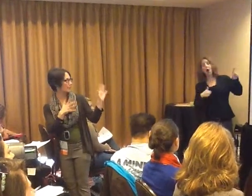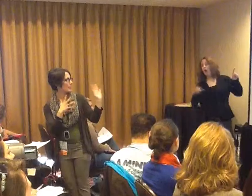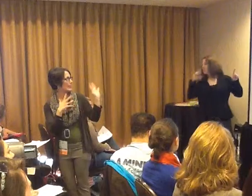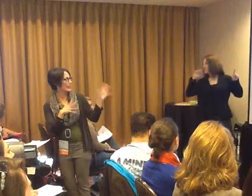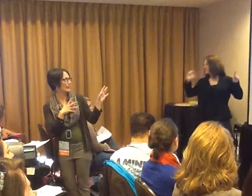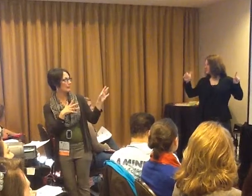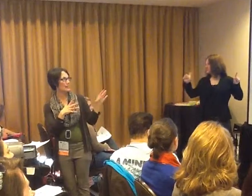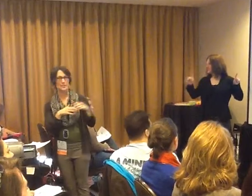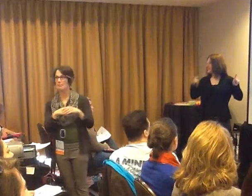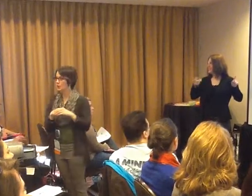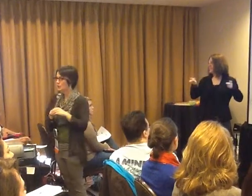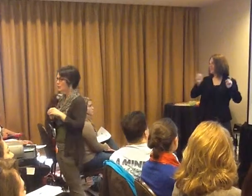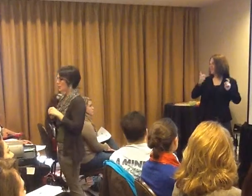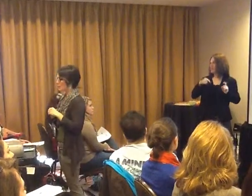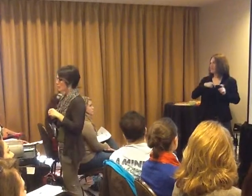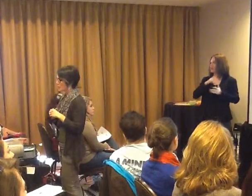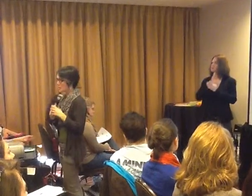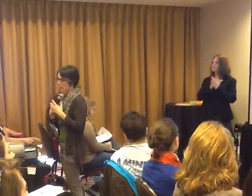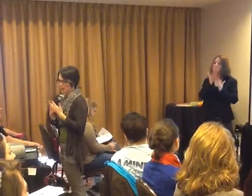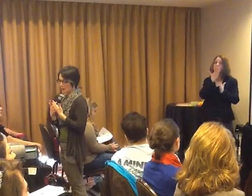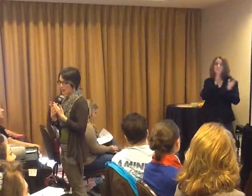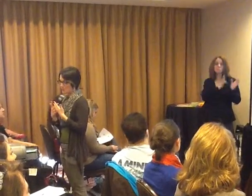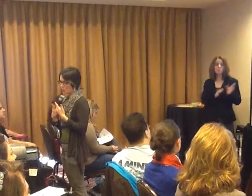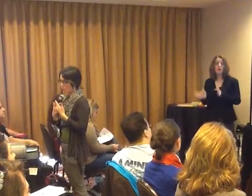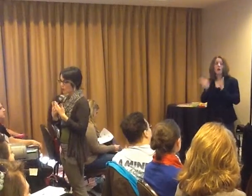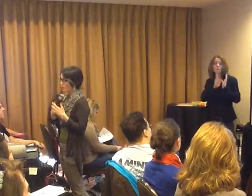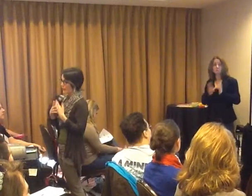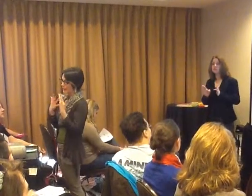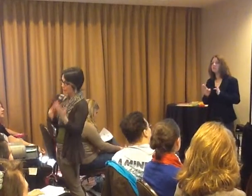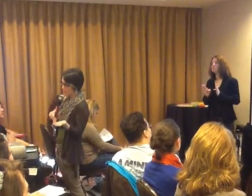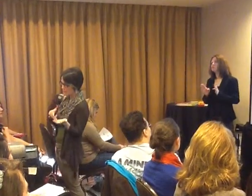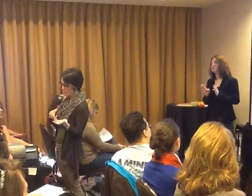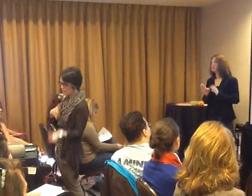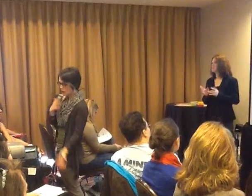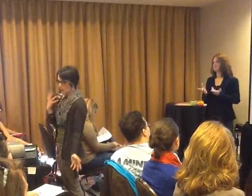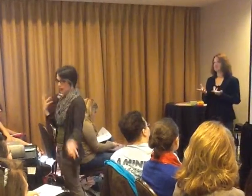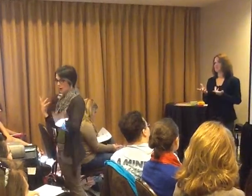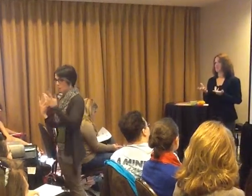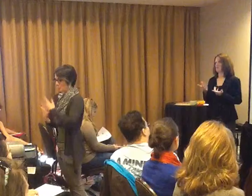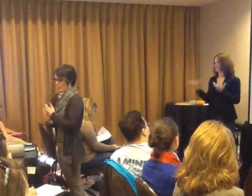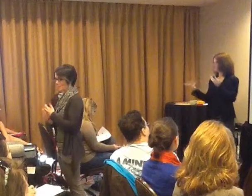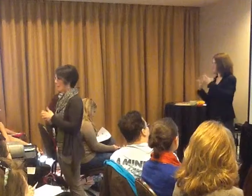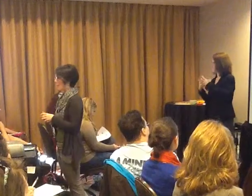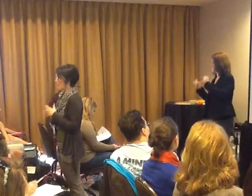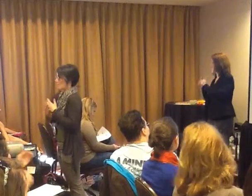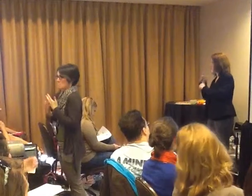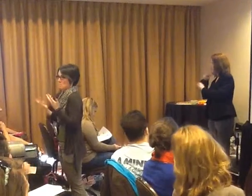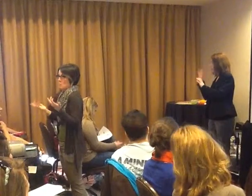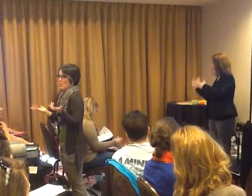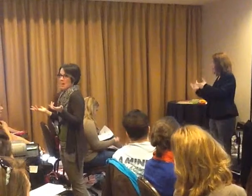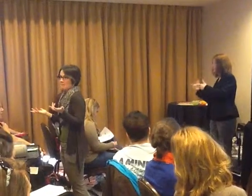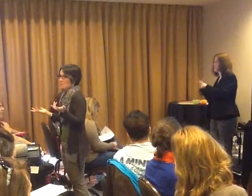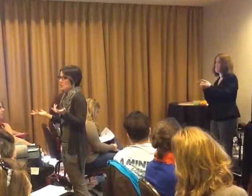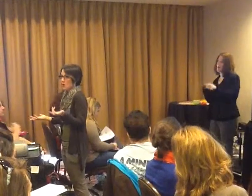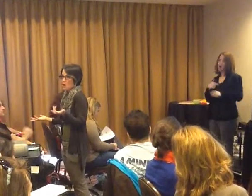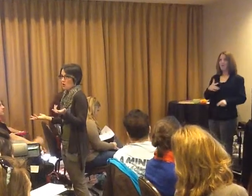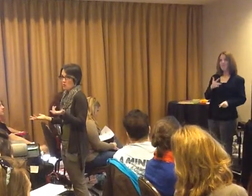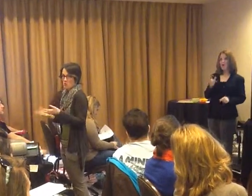of them. He gave us some good strategies that were for a hearing population, but I felt like would